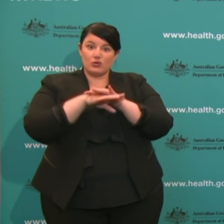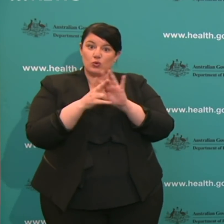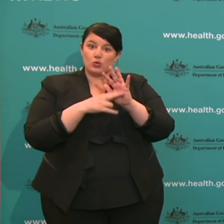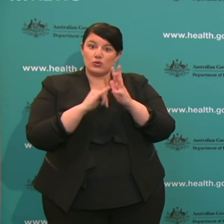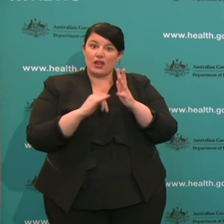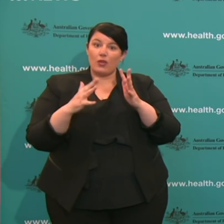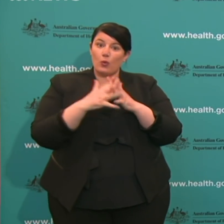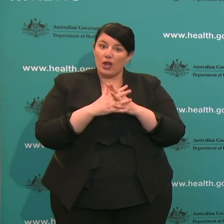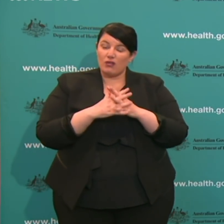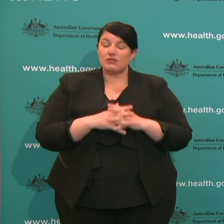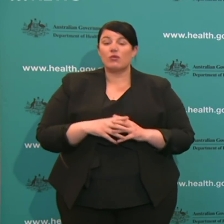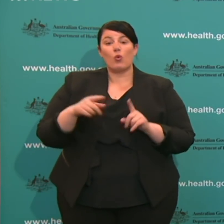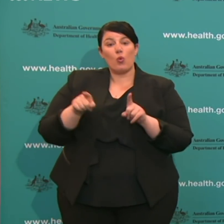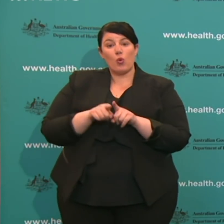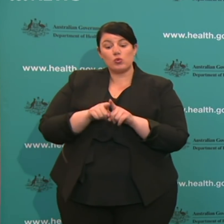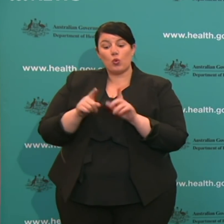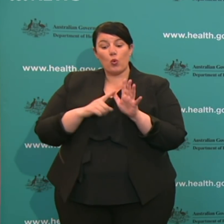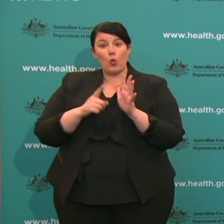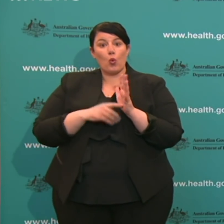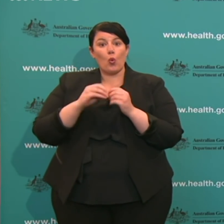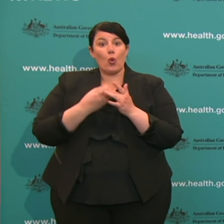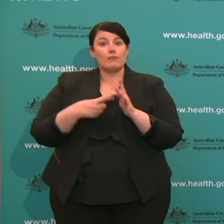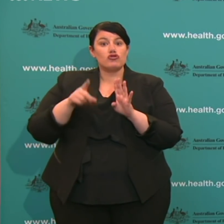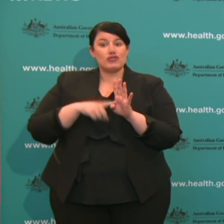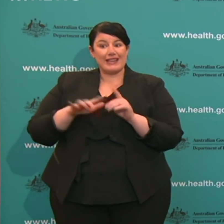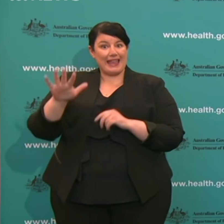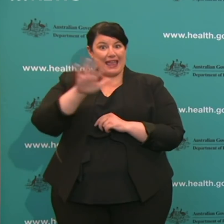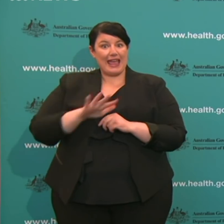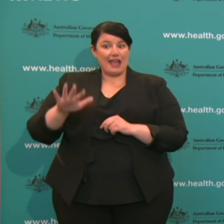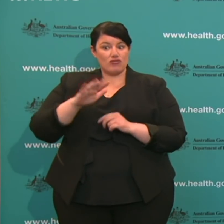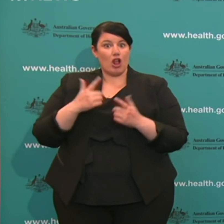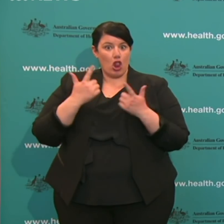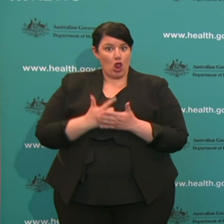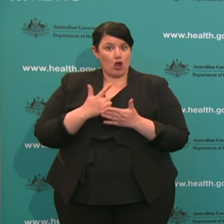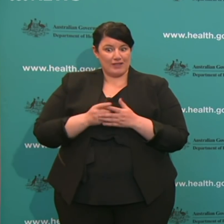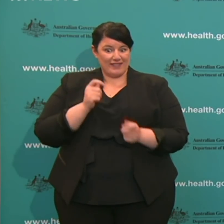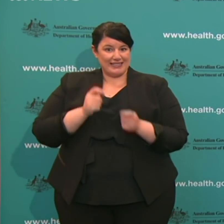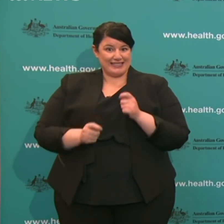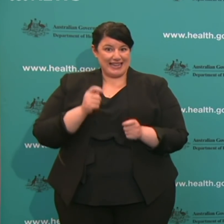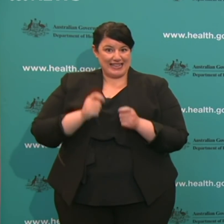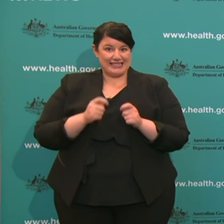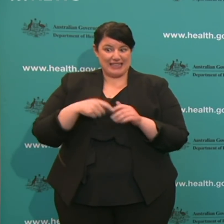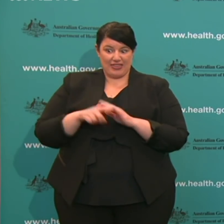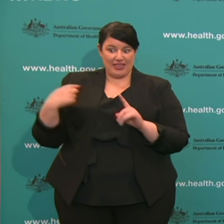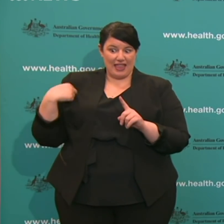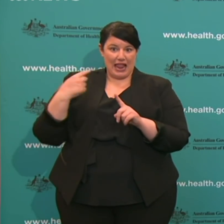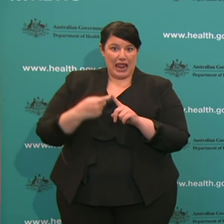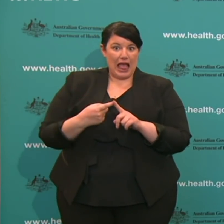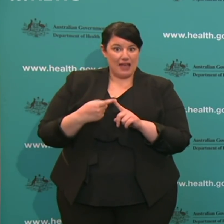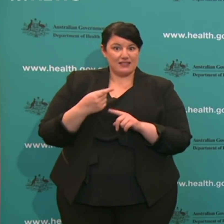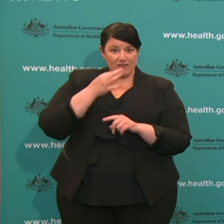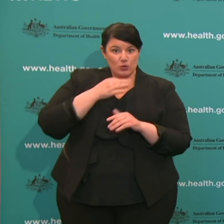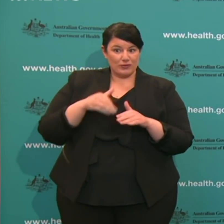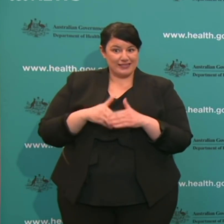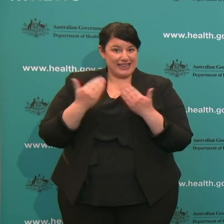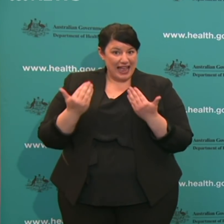there's been about 350 tests done in the last 2 days. For a town of 50,000 people, is that the number you'd like to